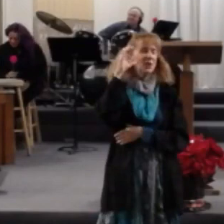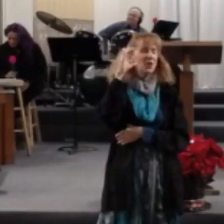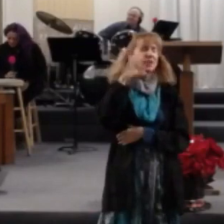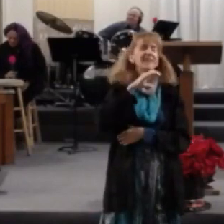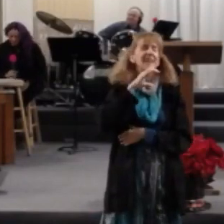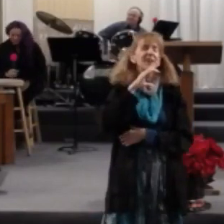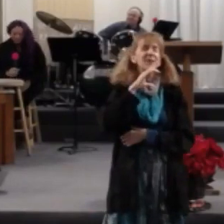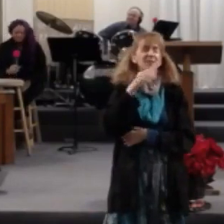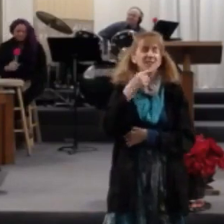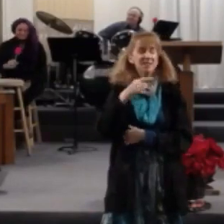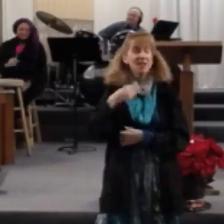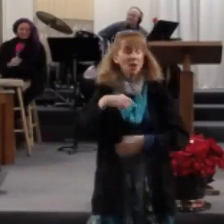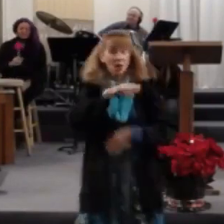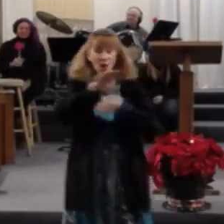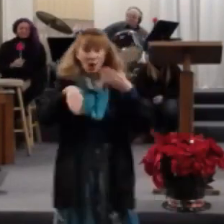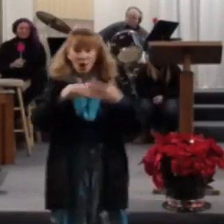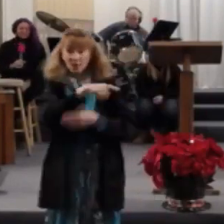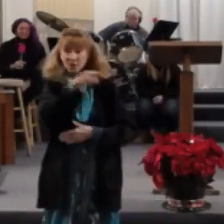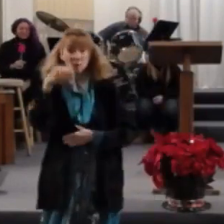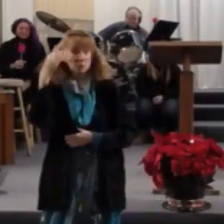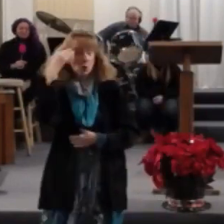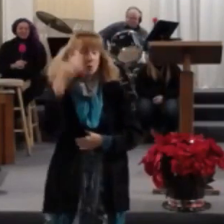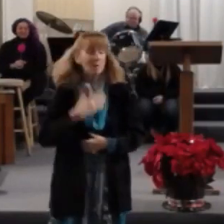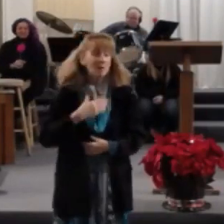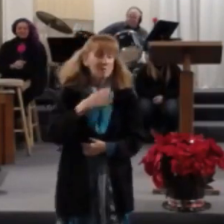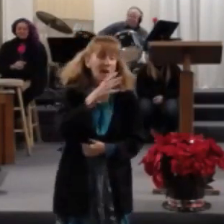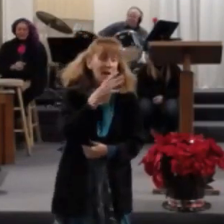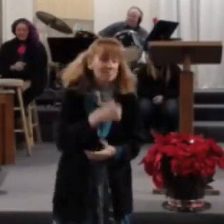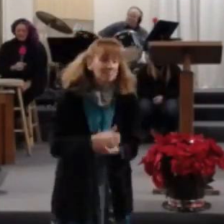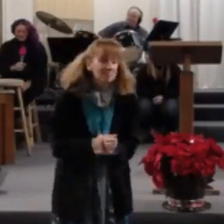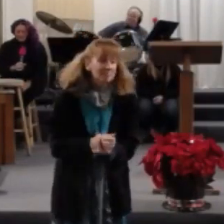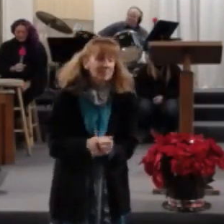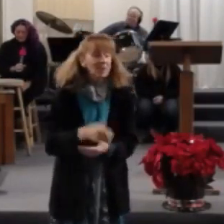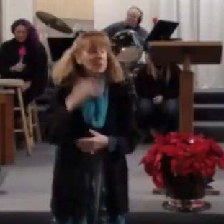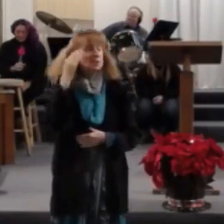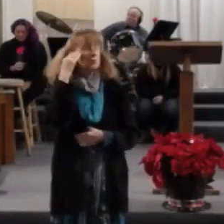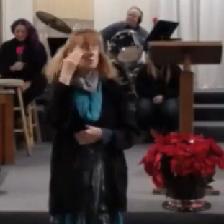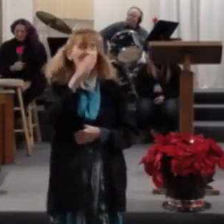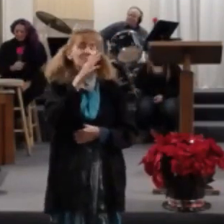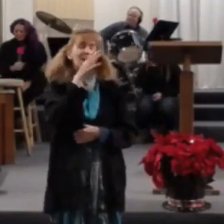All of you know my mother. She loves everybody. She prays for everybody.